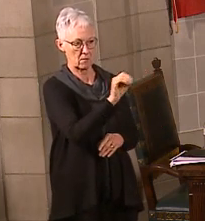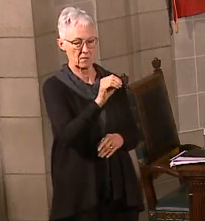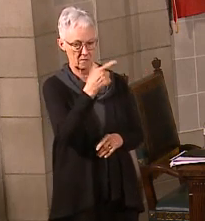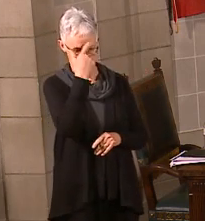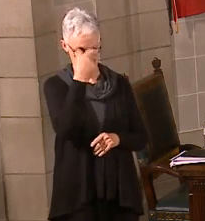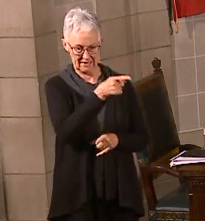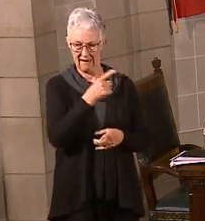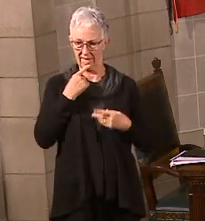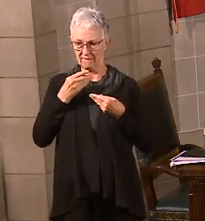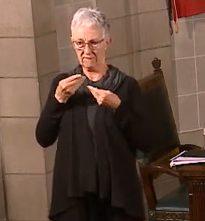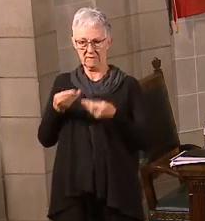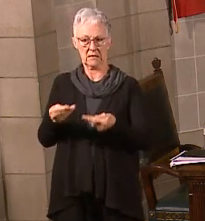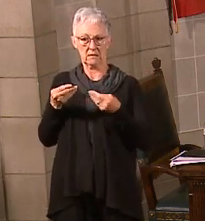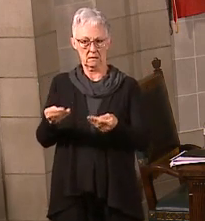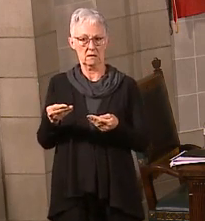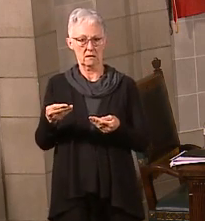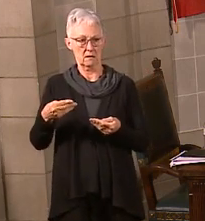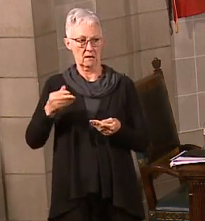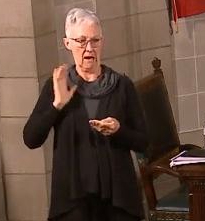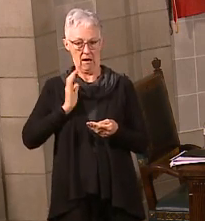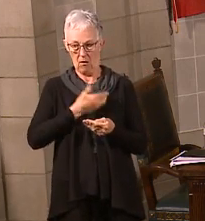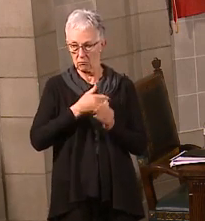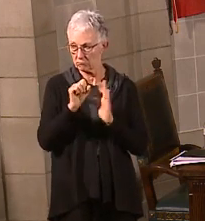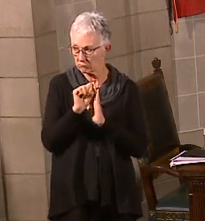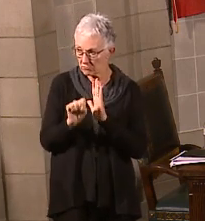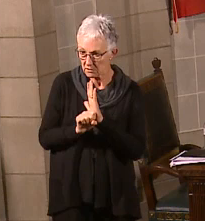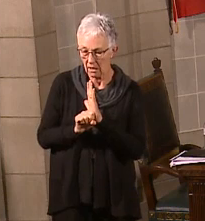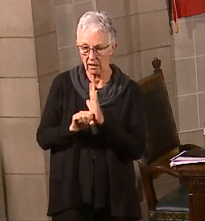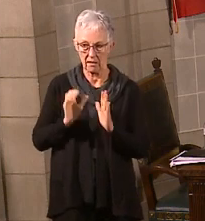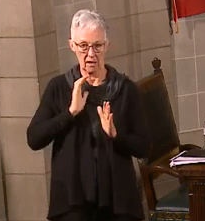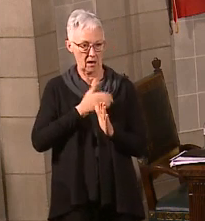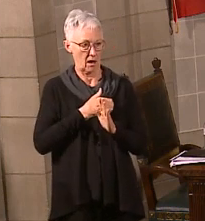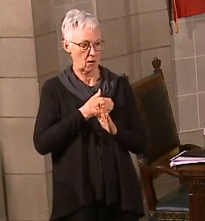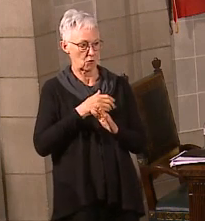important. And I would say specifically, if the folks at Farmland have